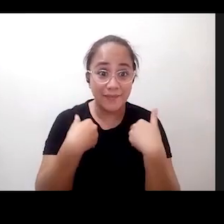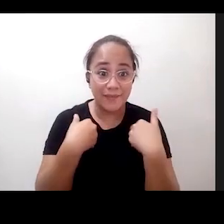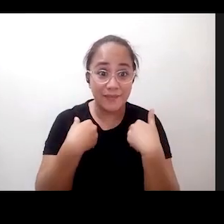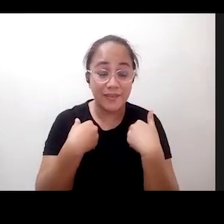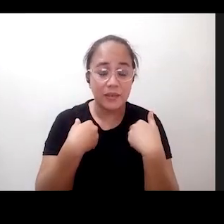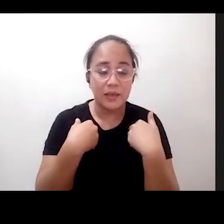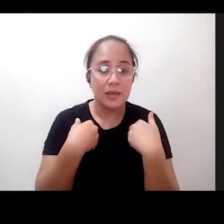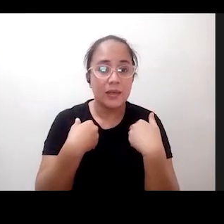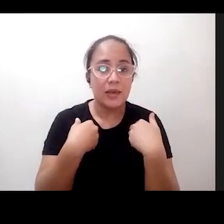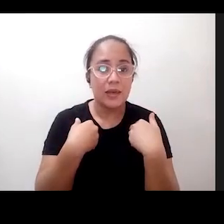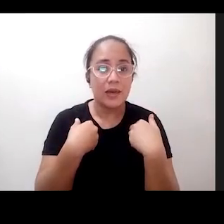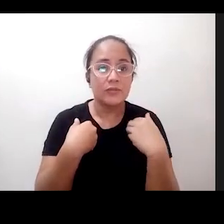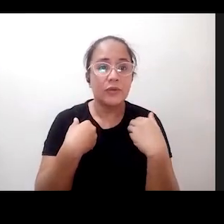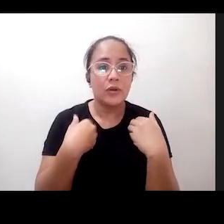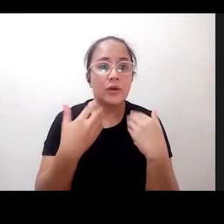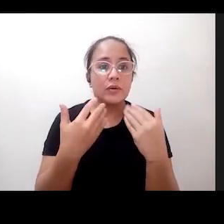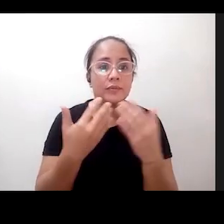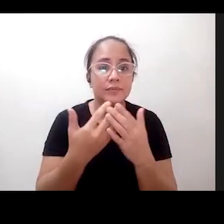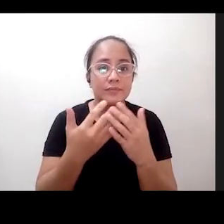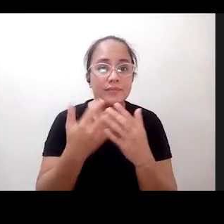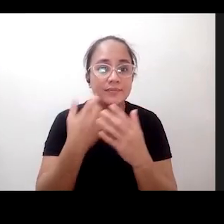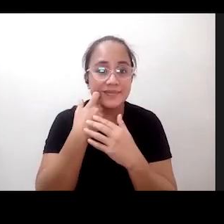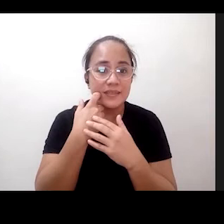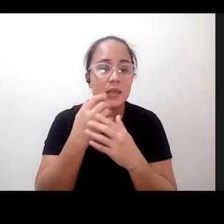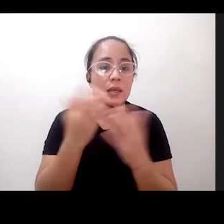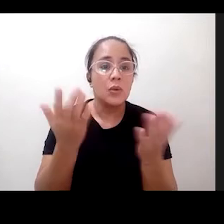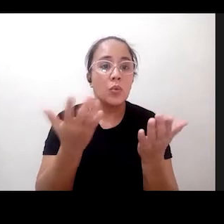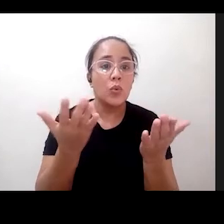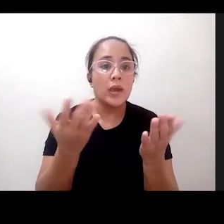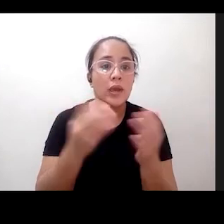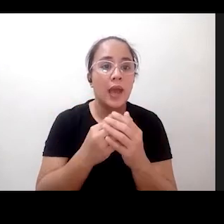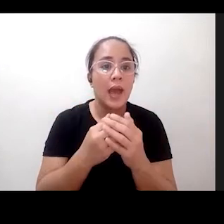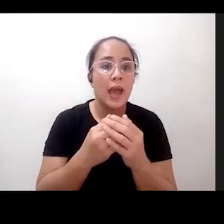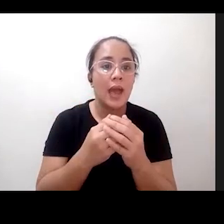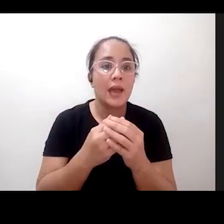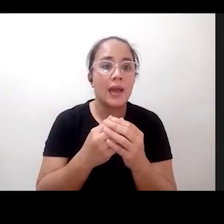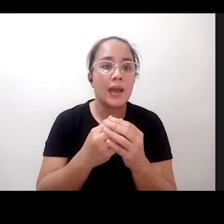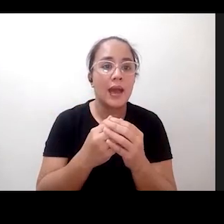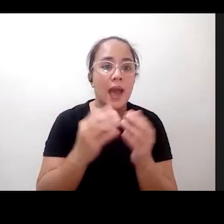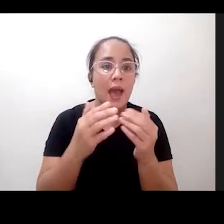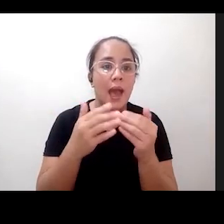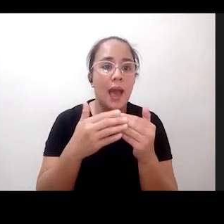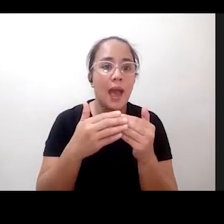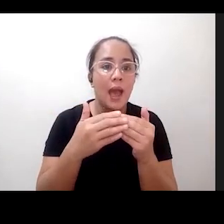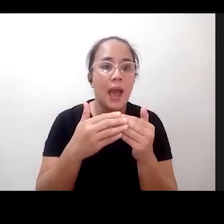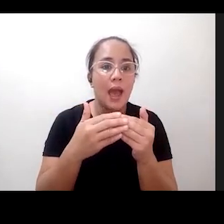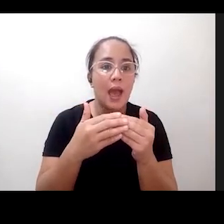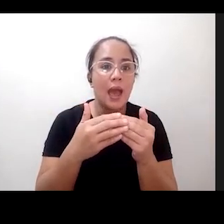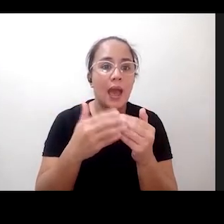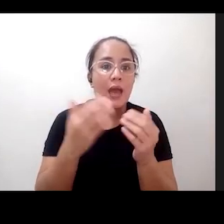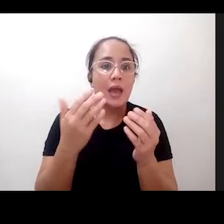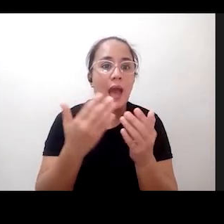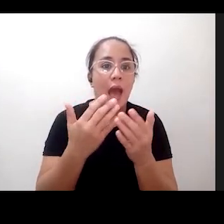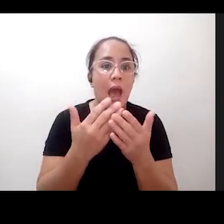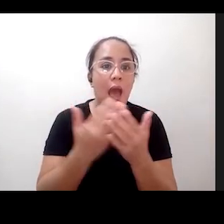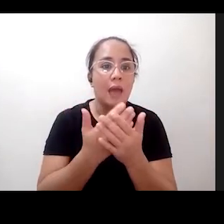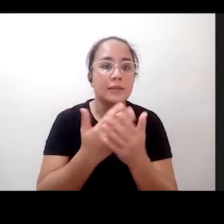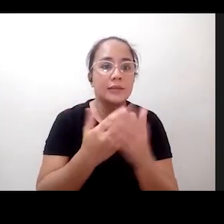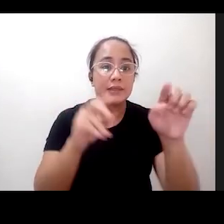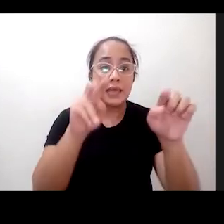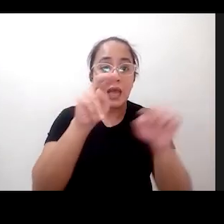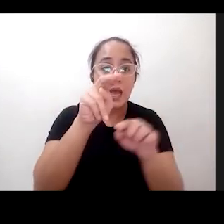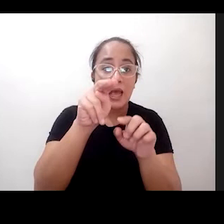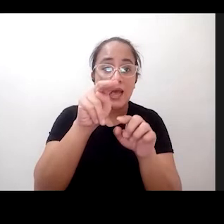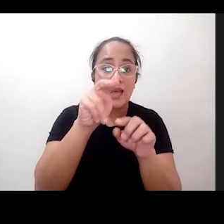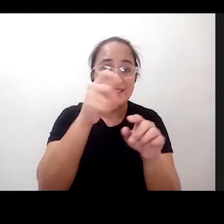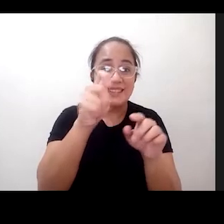out before, put that after a new paragraph after the normal word order with noun